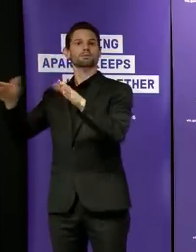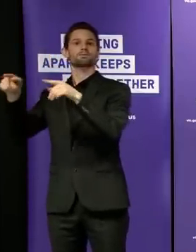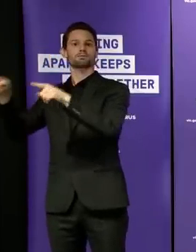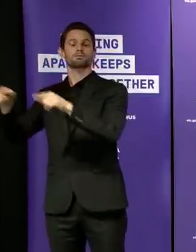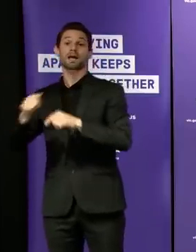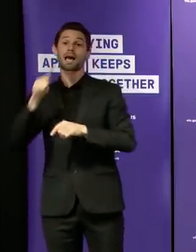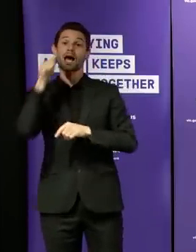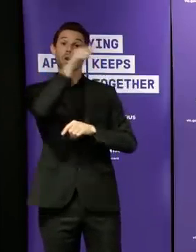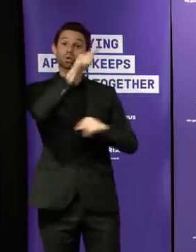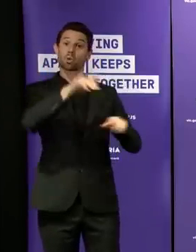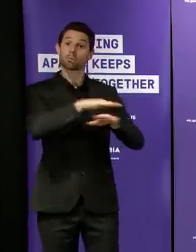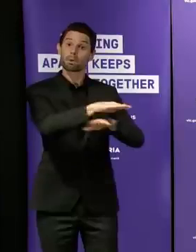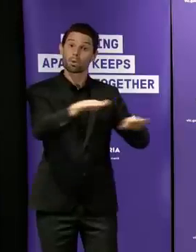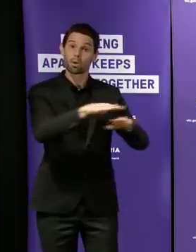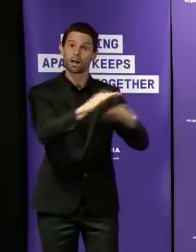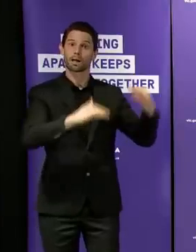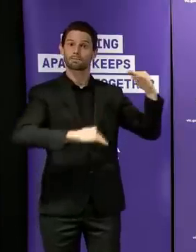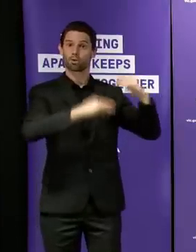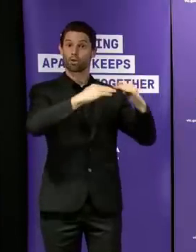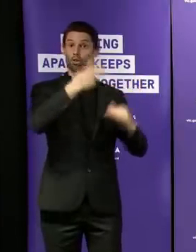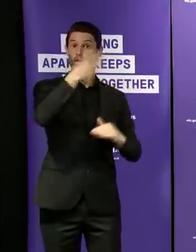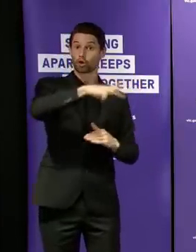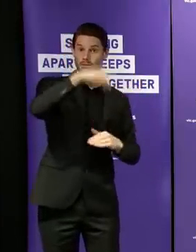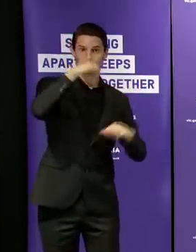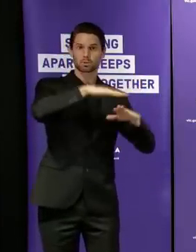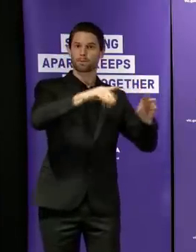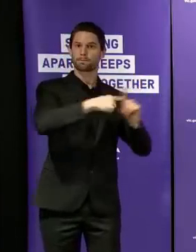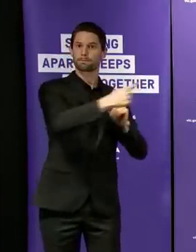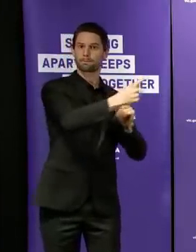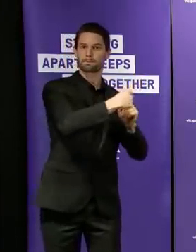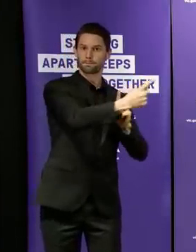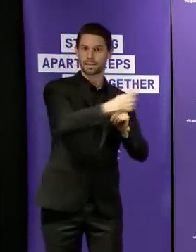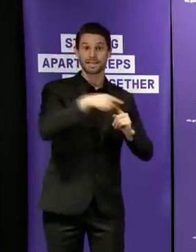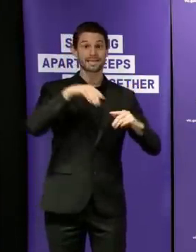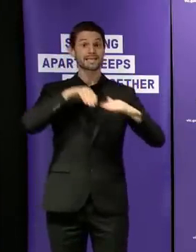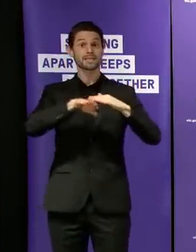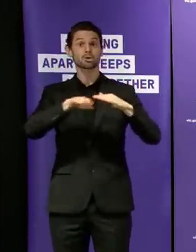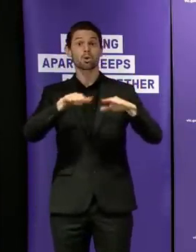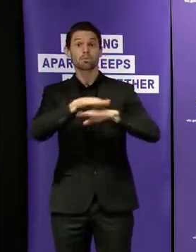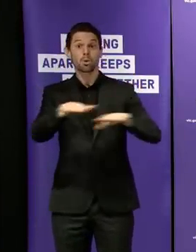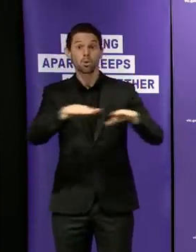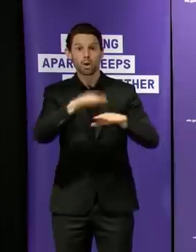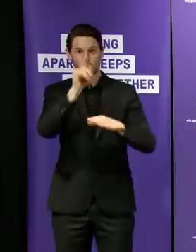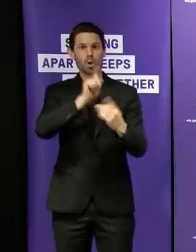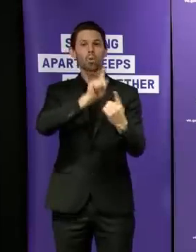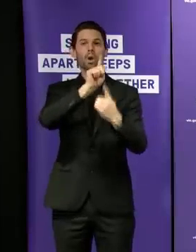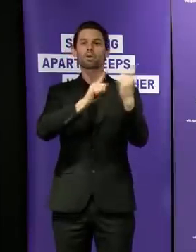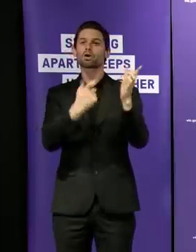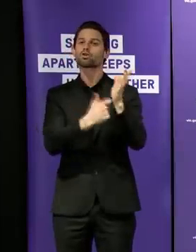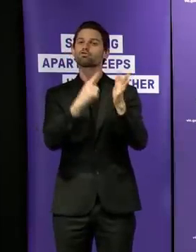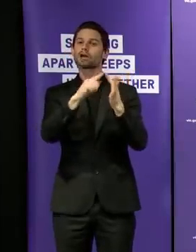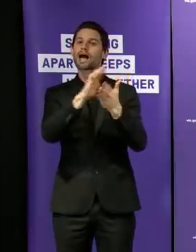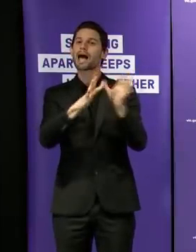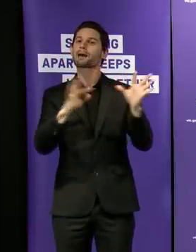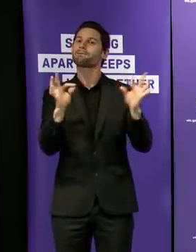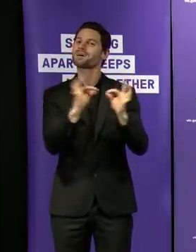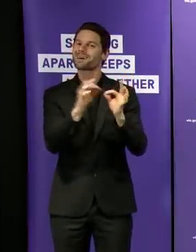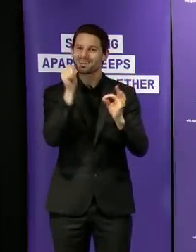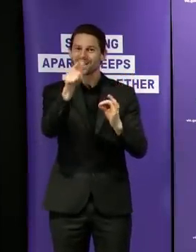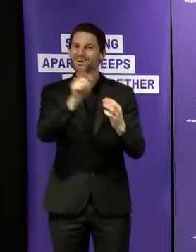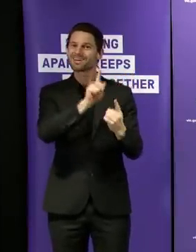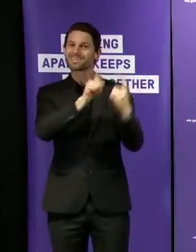host 30 swimmers. Indoor pools can open up for one-on-one hydrotherapy with a health